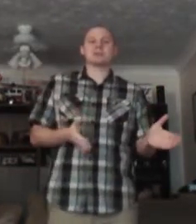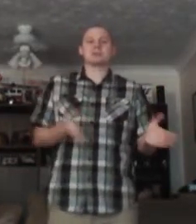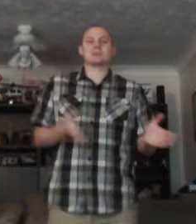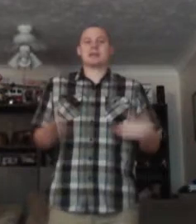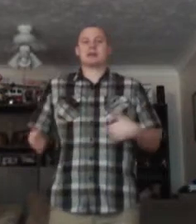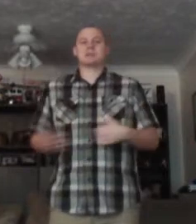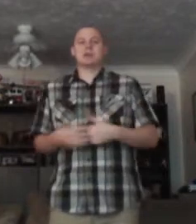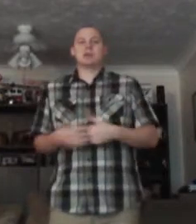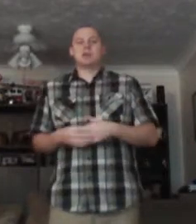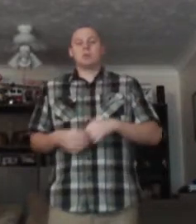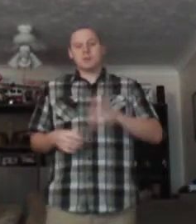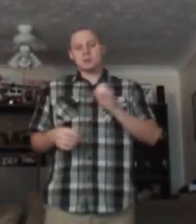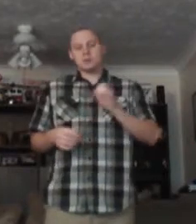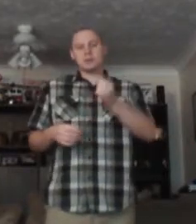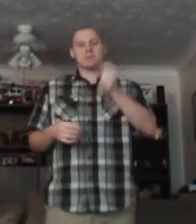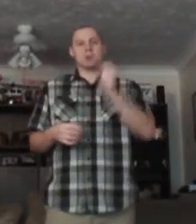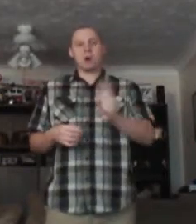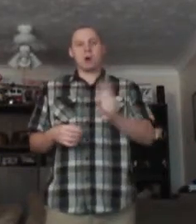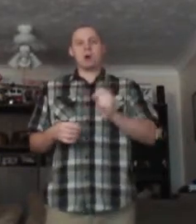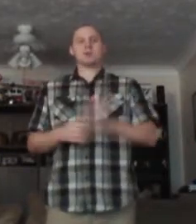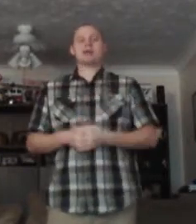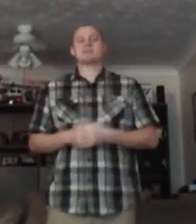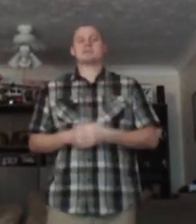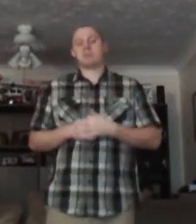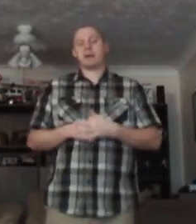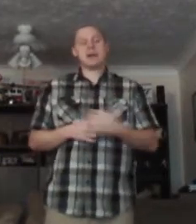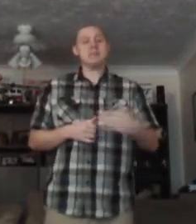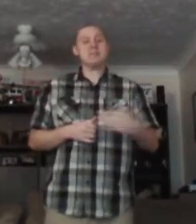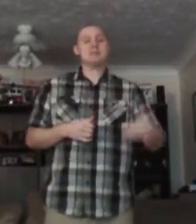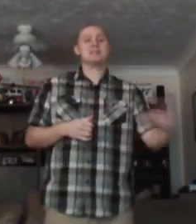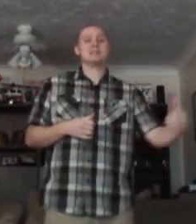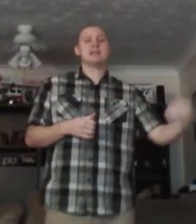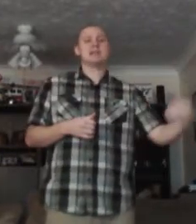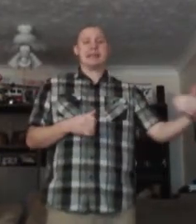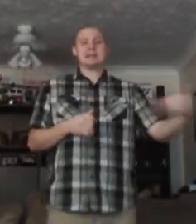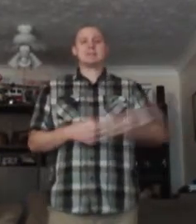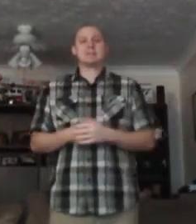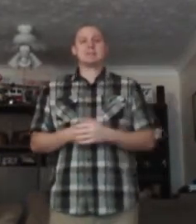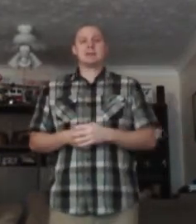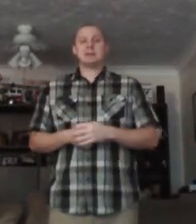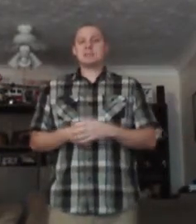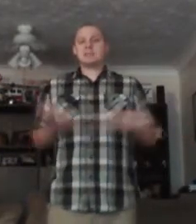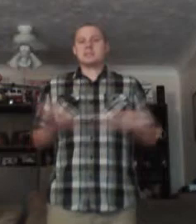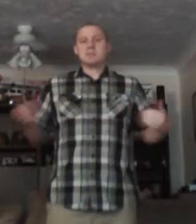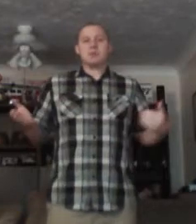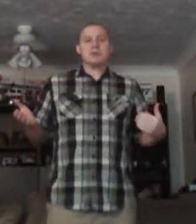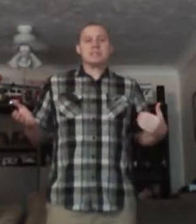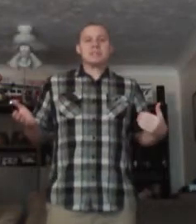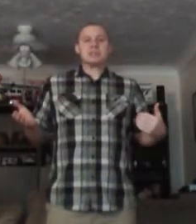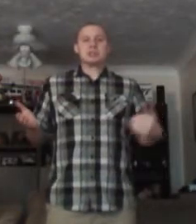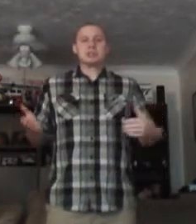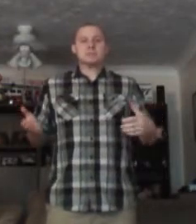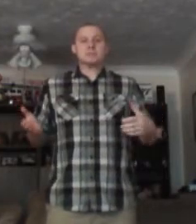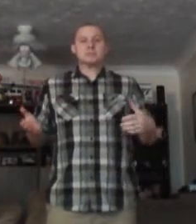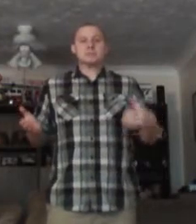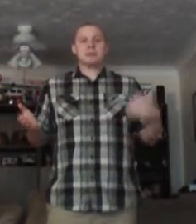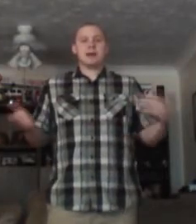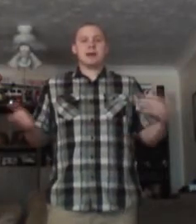the house, one that is rated for all classes of fire, A, B, C, and D. You can simply pull the extinguisher out and